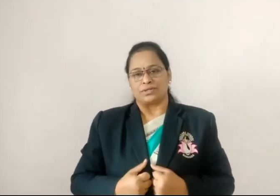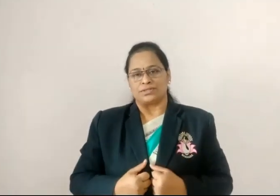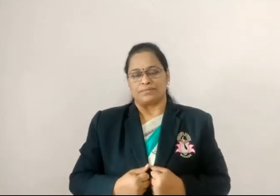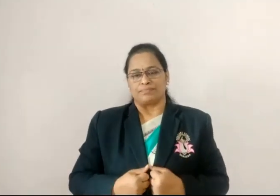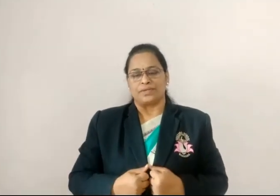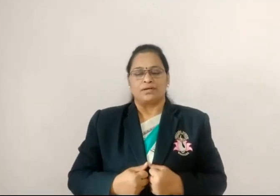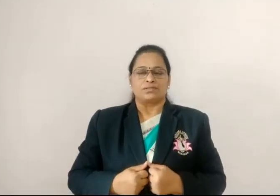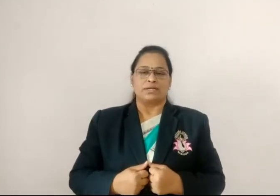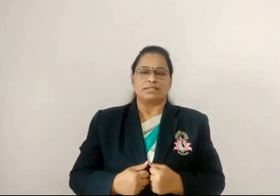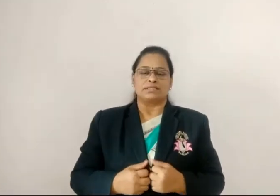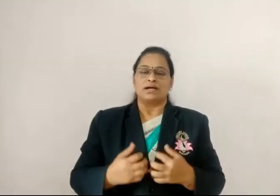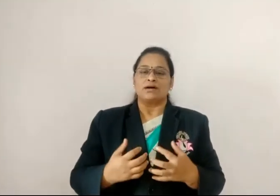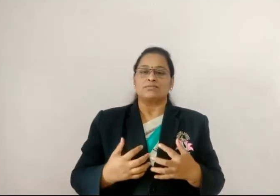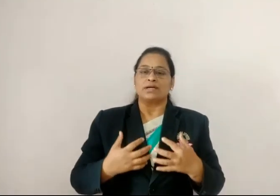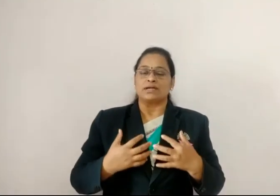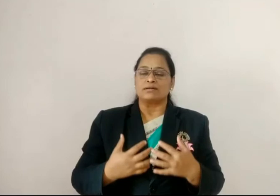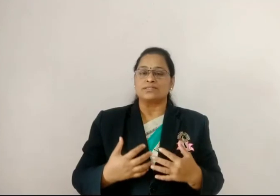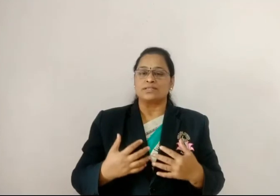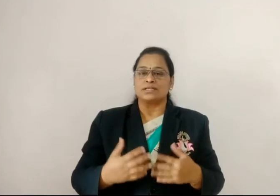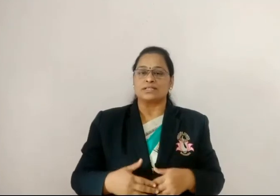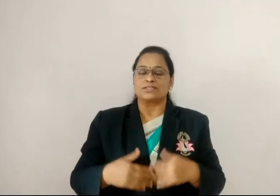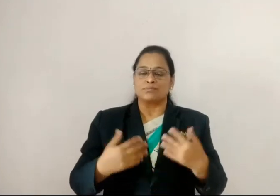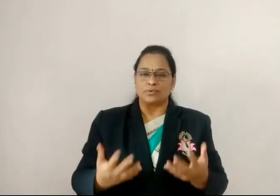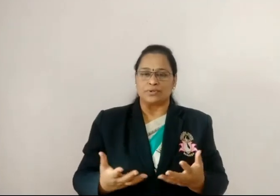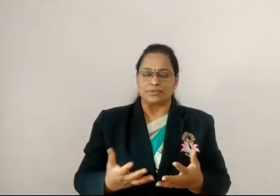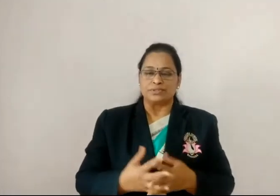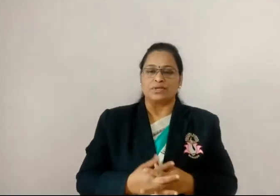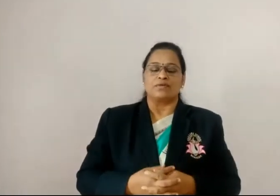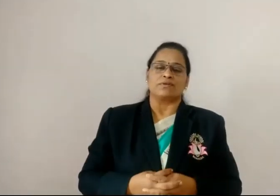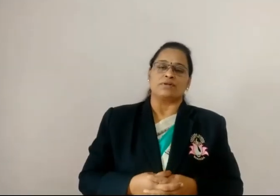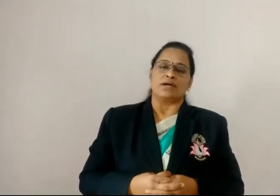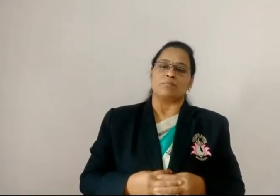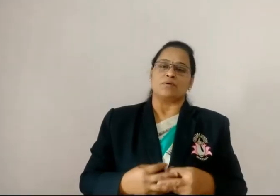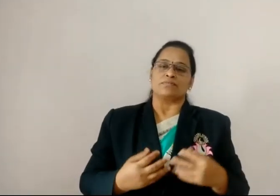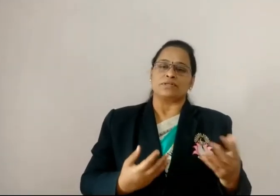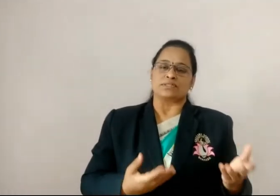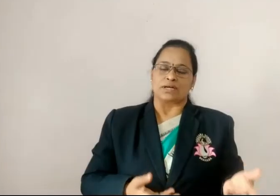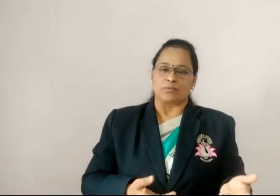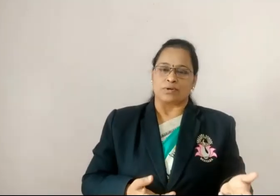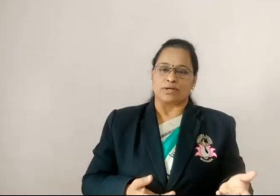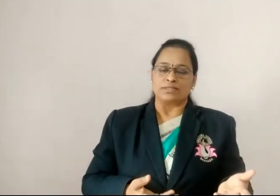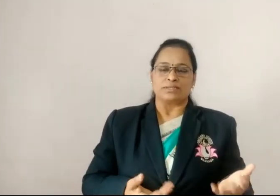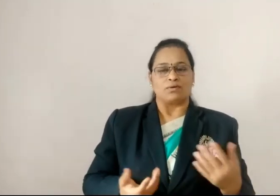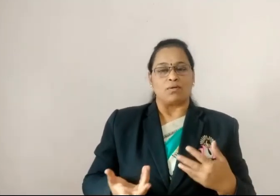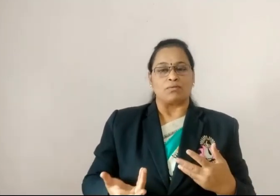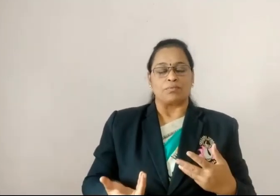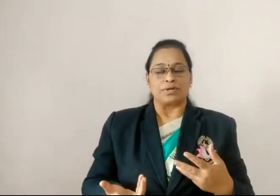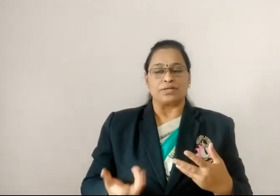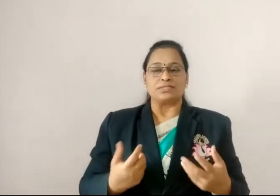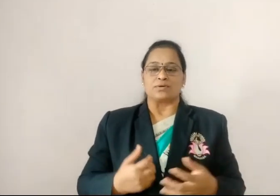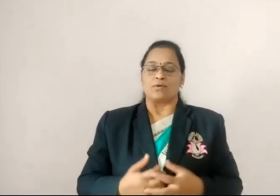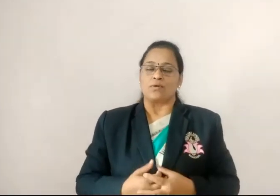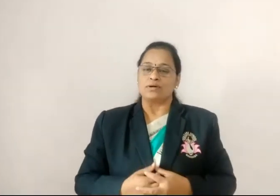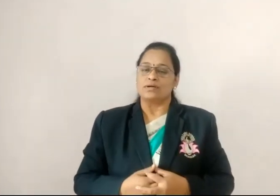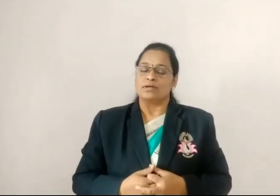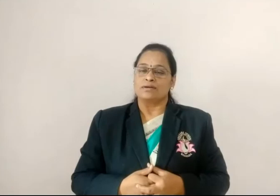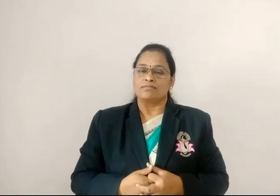production. So, let's see how the energy is produced with the help of these carbohydrates or proteins or